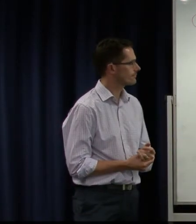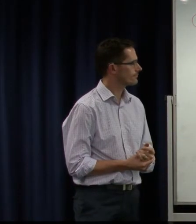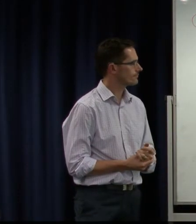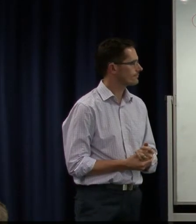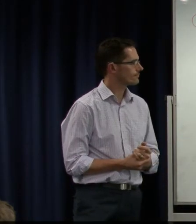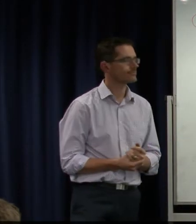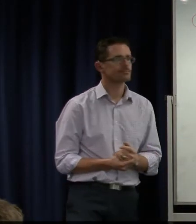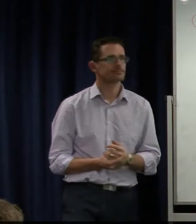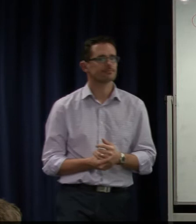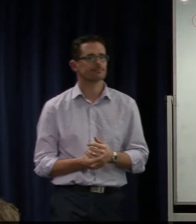Great, thank you.